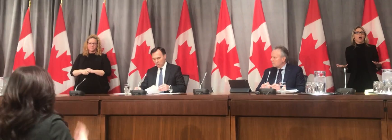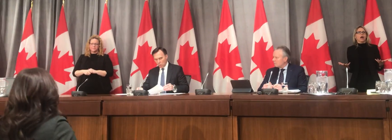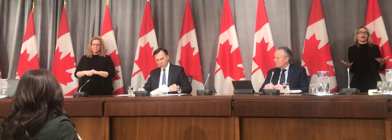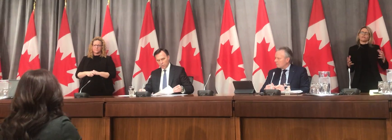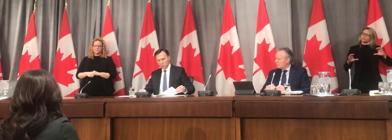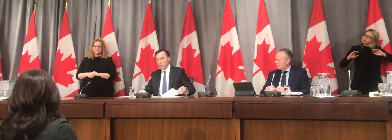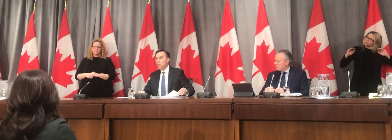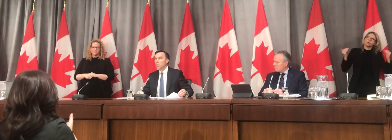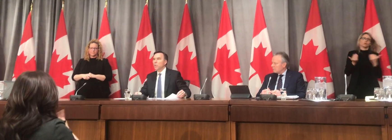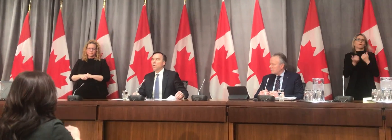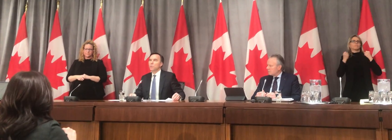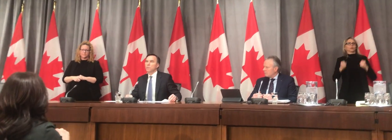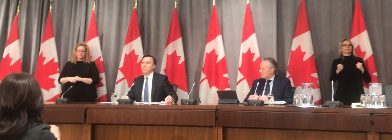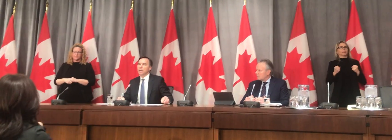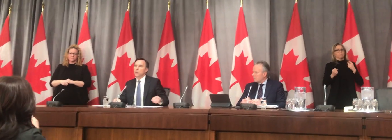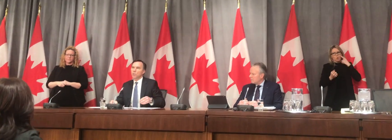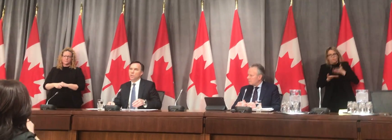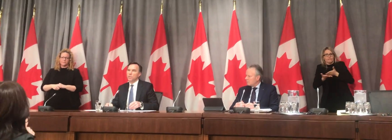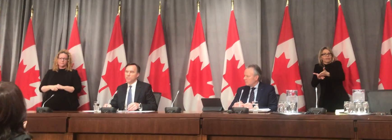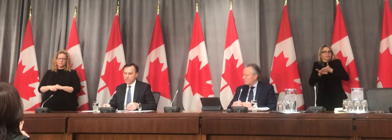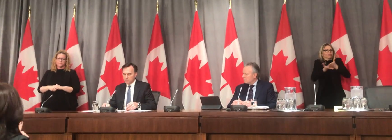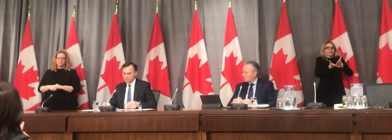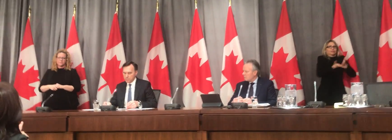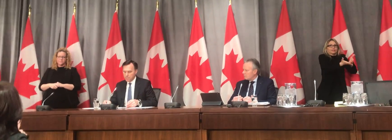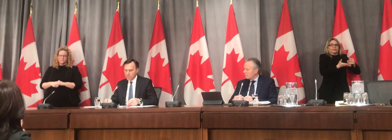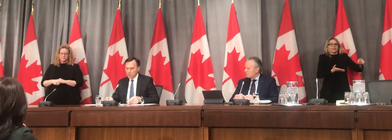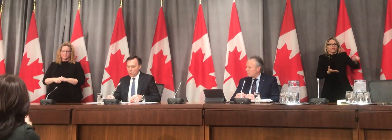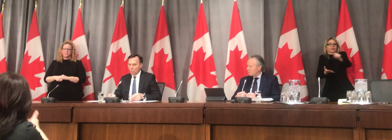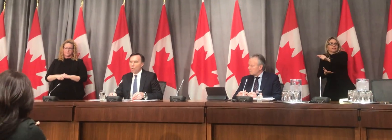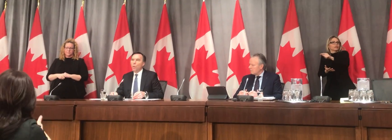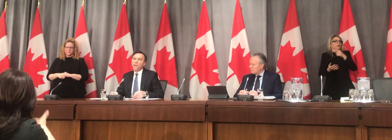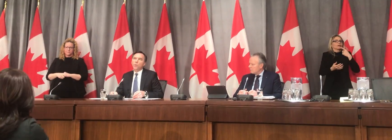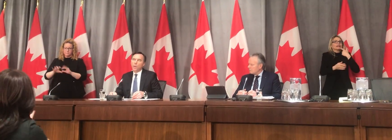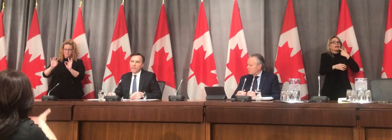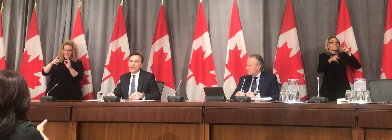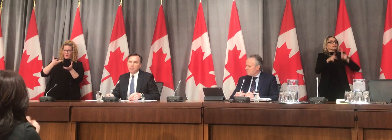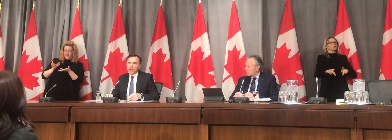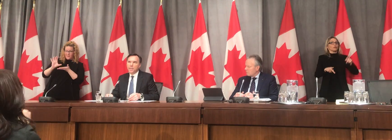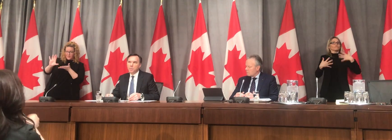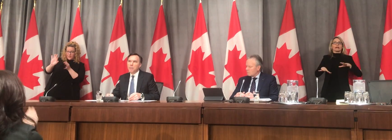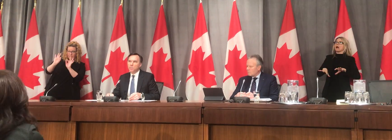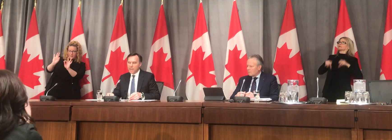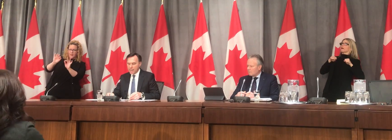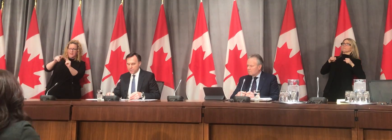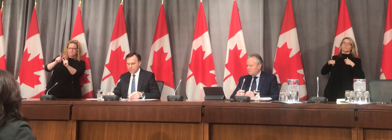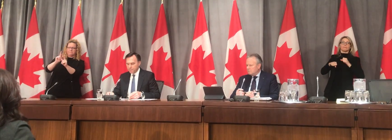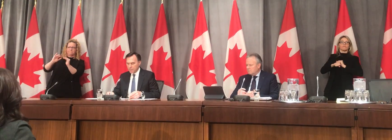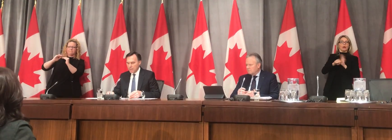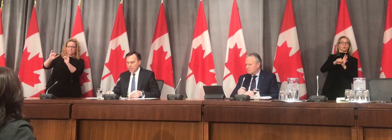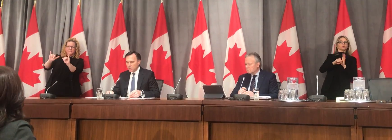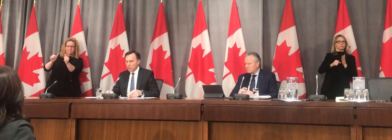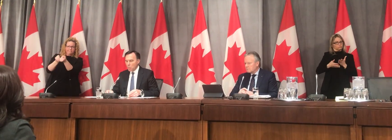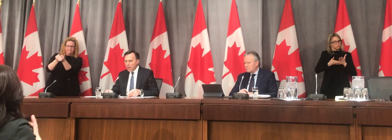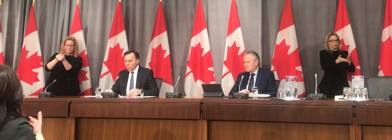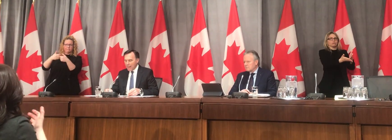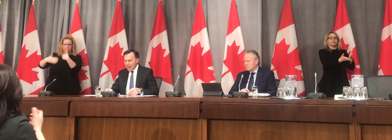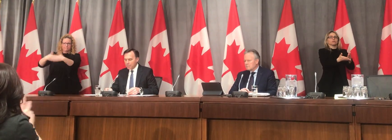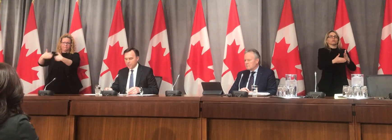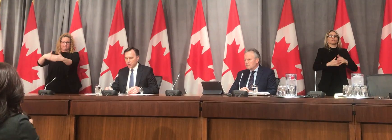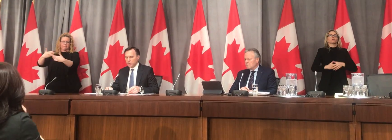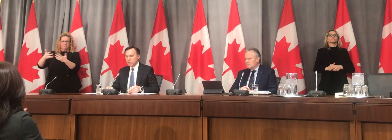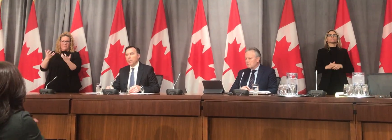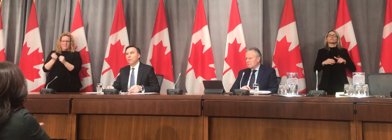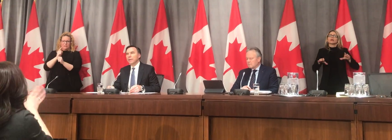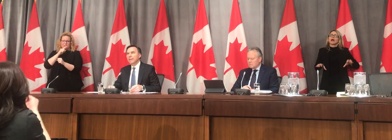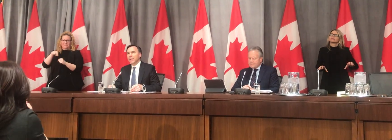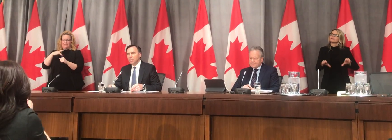soutenir alors que nous contenons le virus. We're working quickly to get money into people's hands so that no matter what